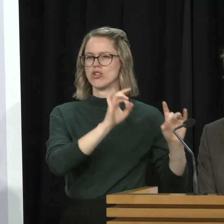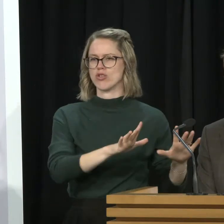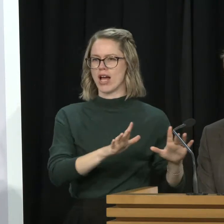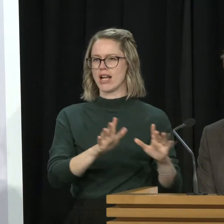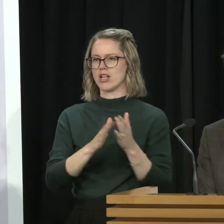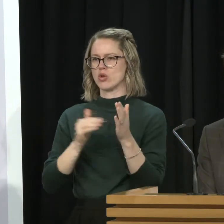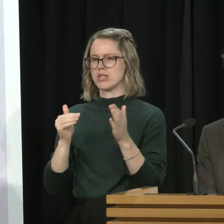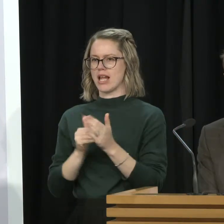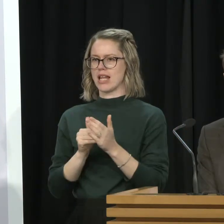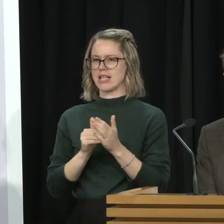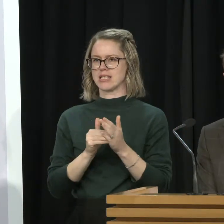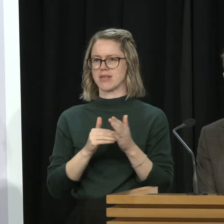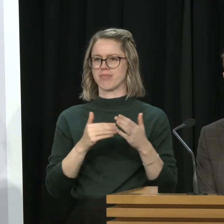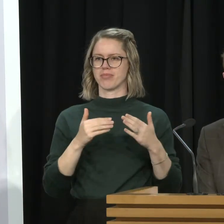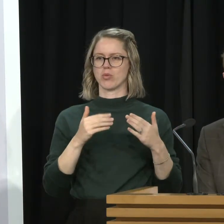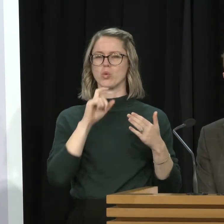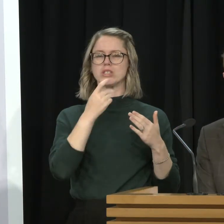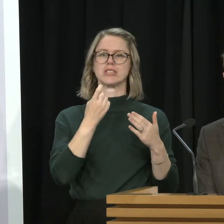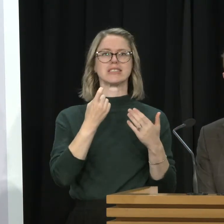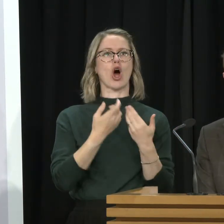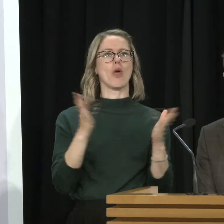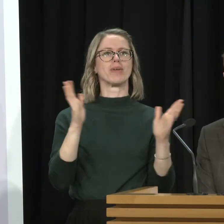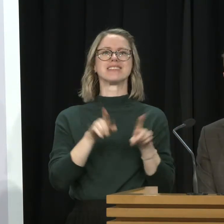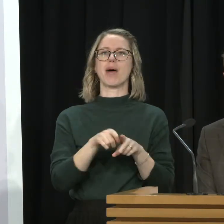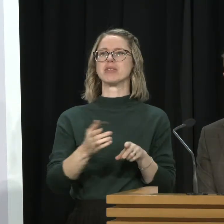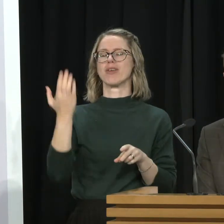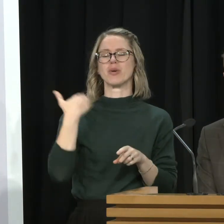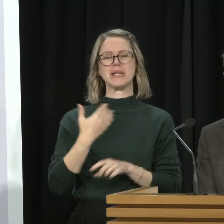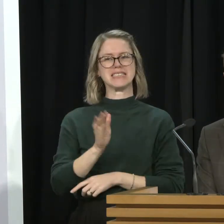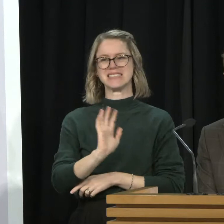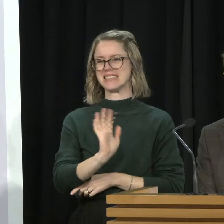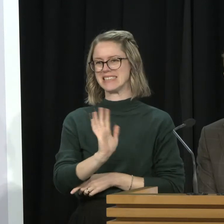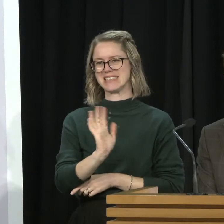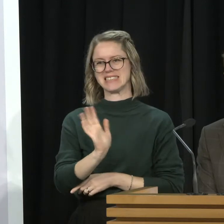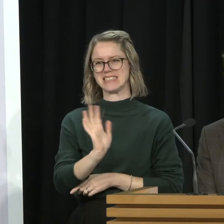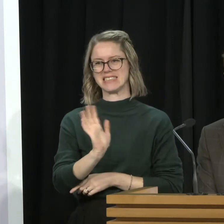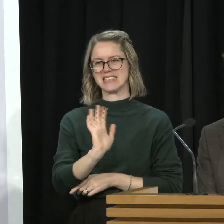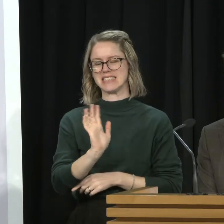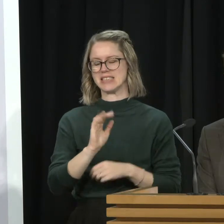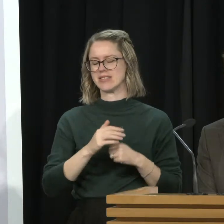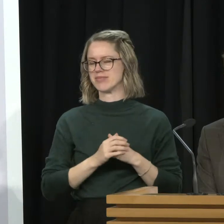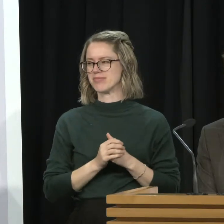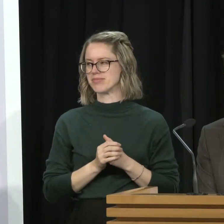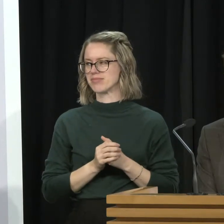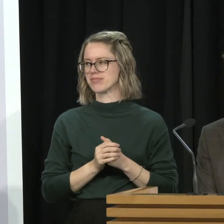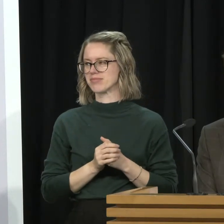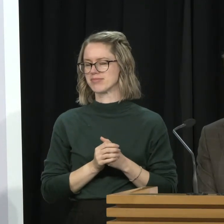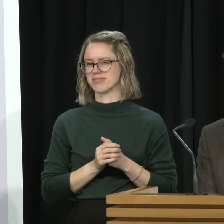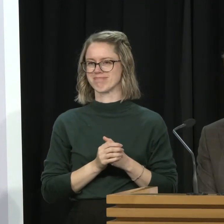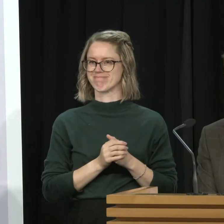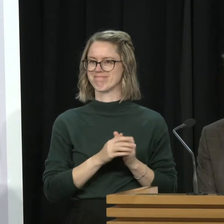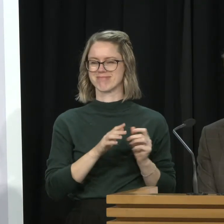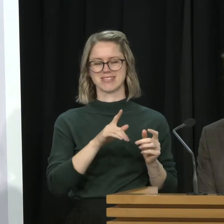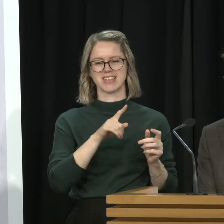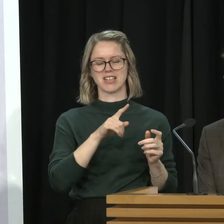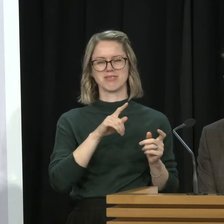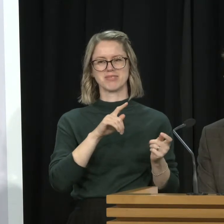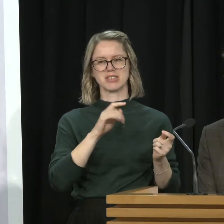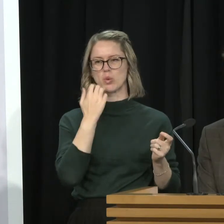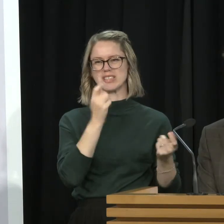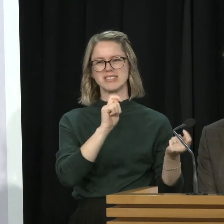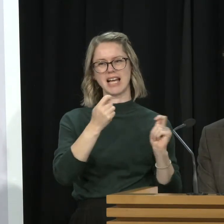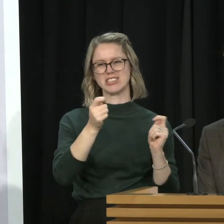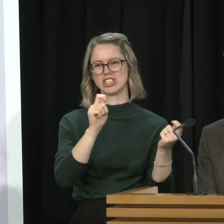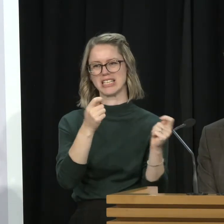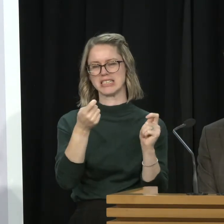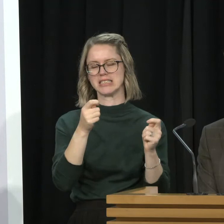Safe Travel Zone would simply reopen in exactly the same form as it was before all of this happened. I think that things are likely to change. One